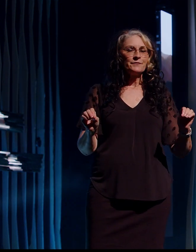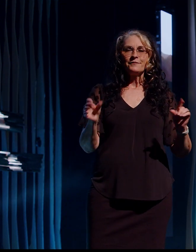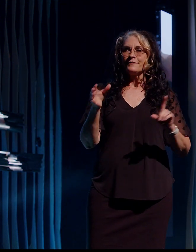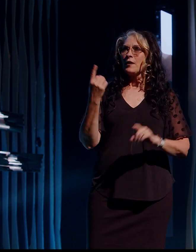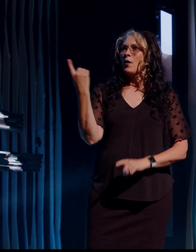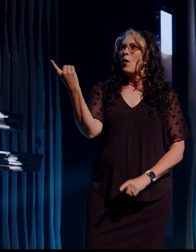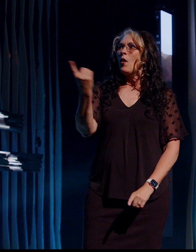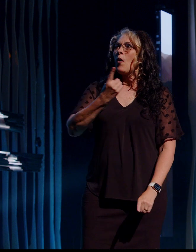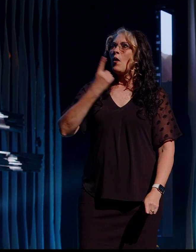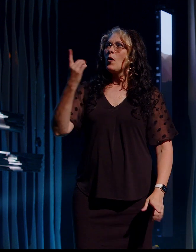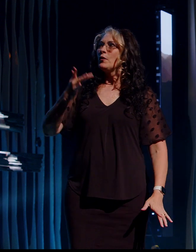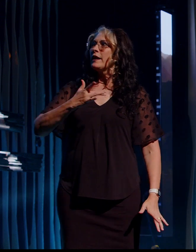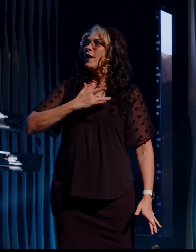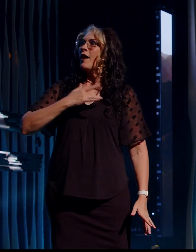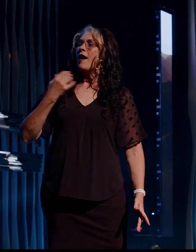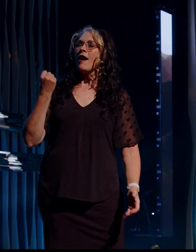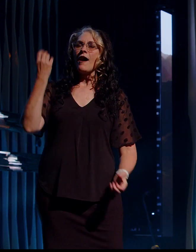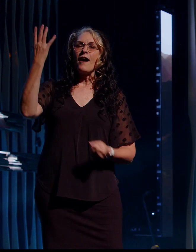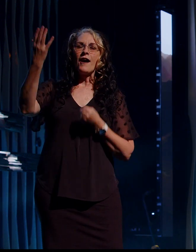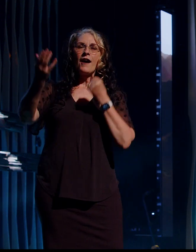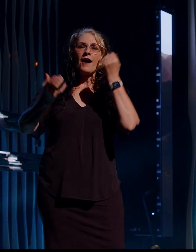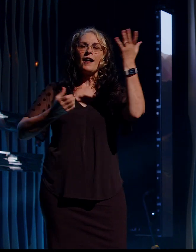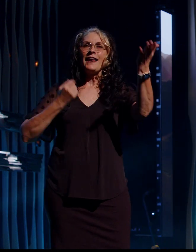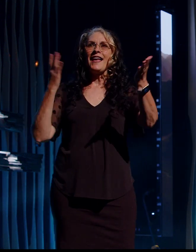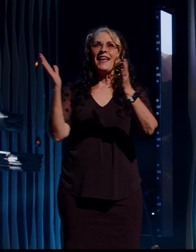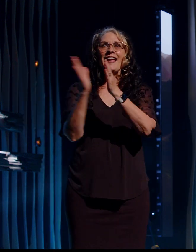except for our singing